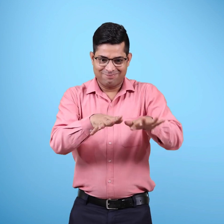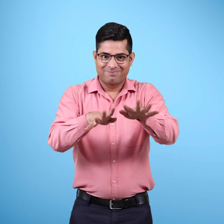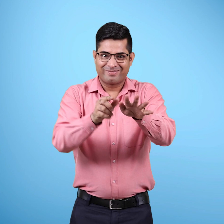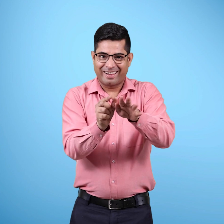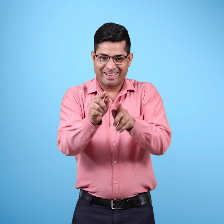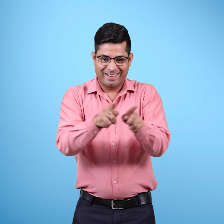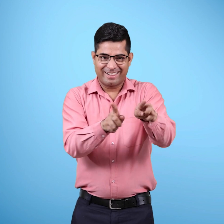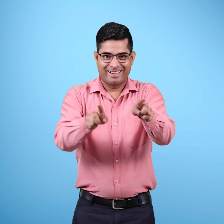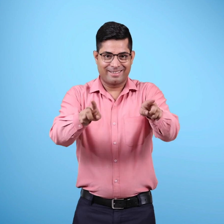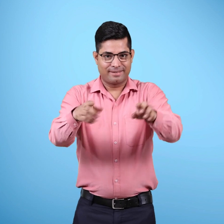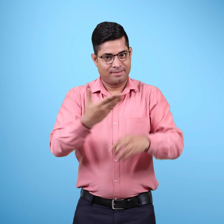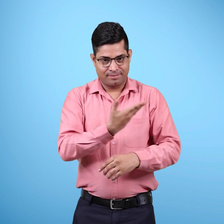Creepers.